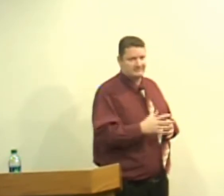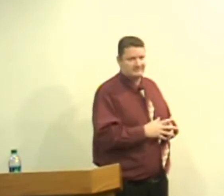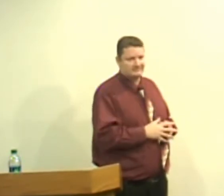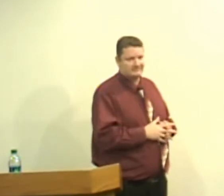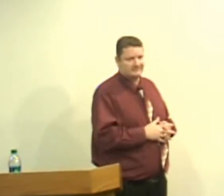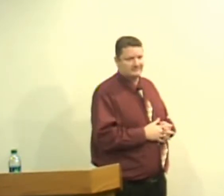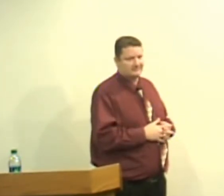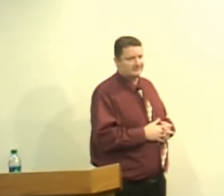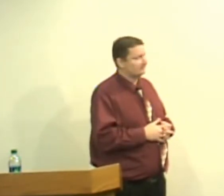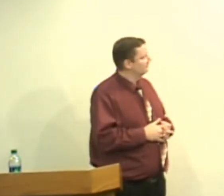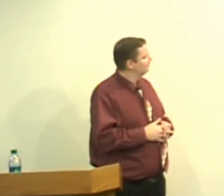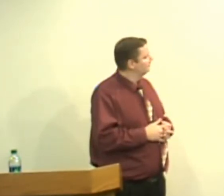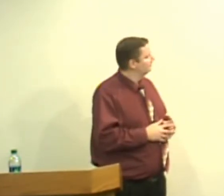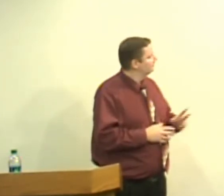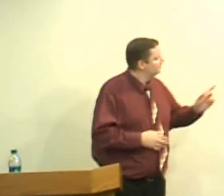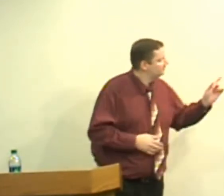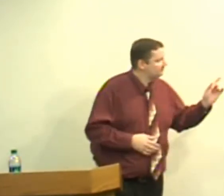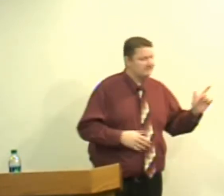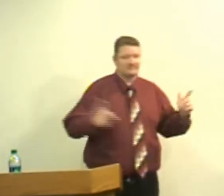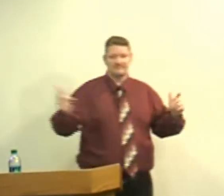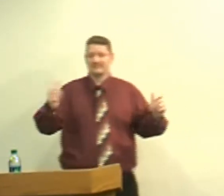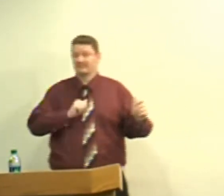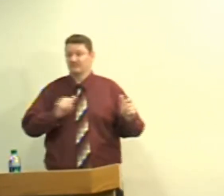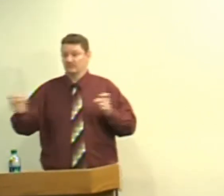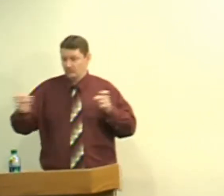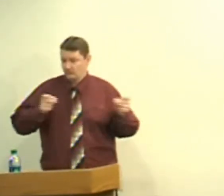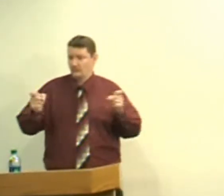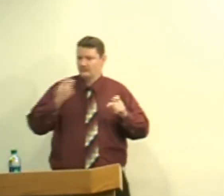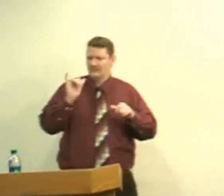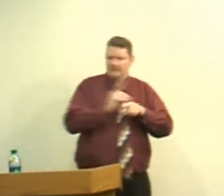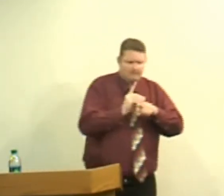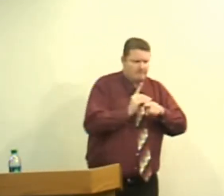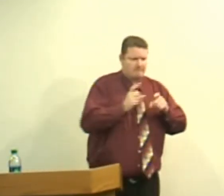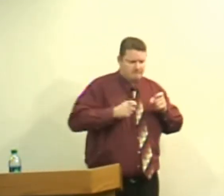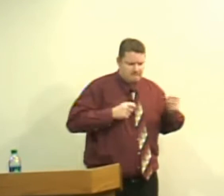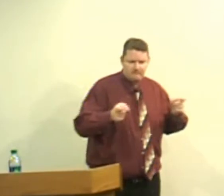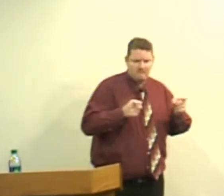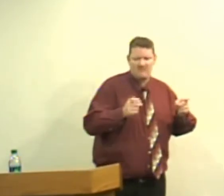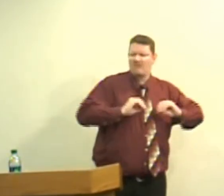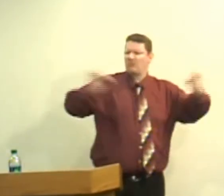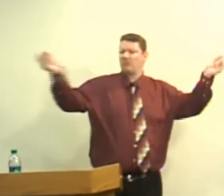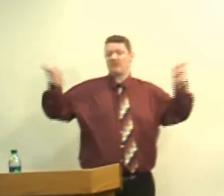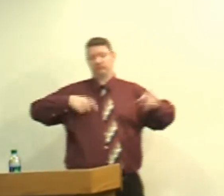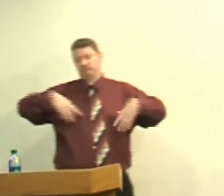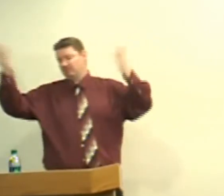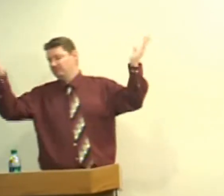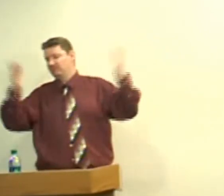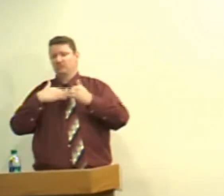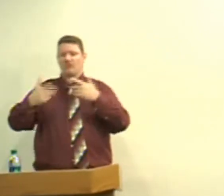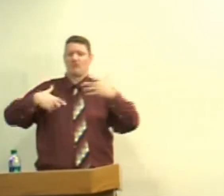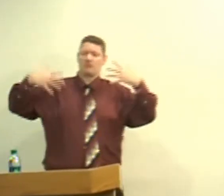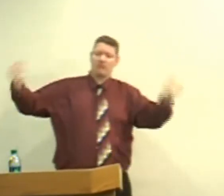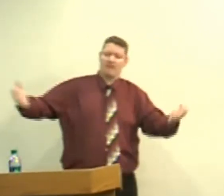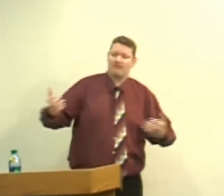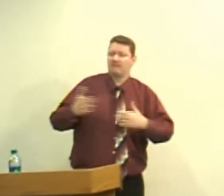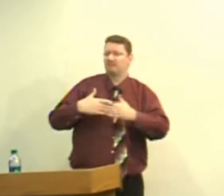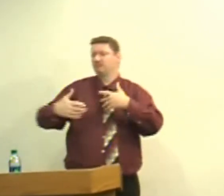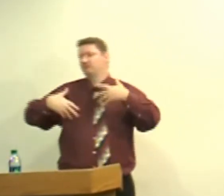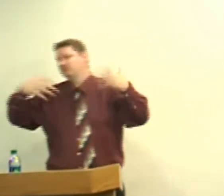All of this list. You know, also shows that people, they have no self-control. They just do whatever it is that